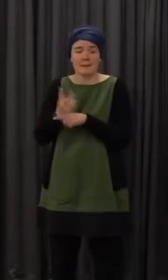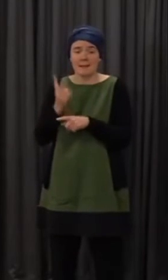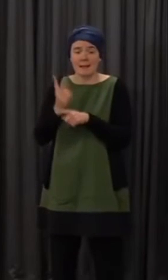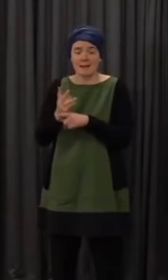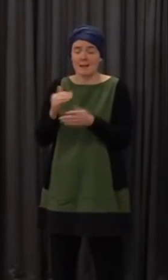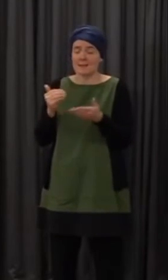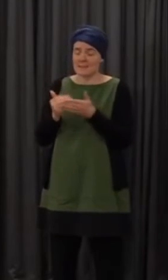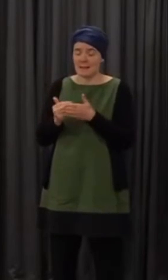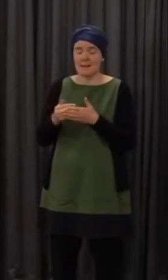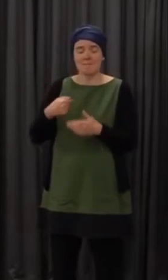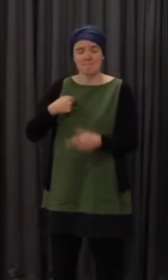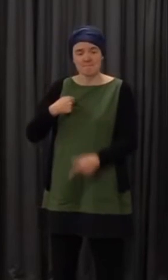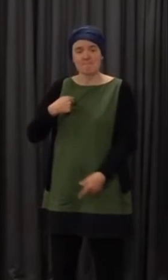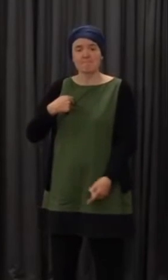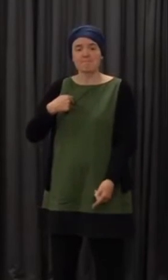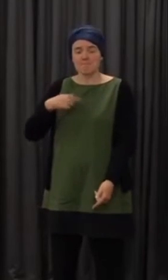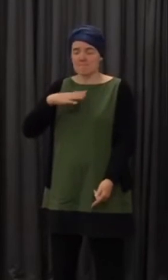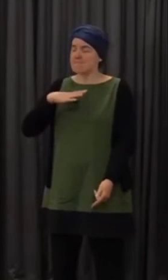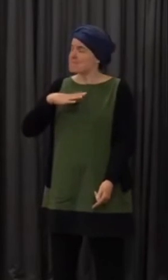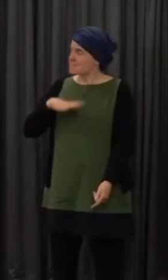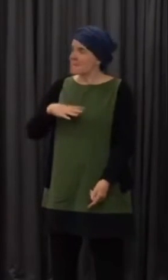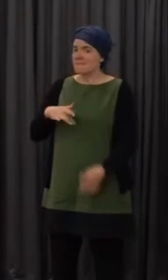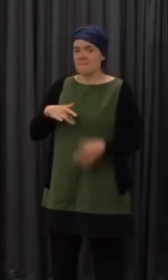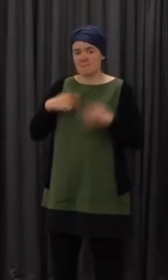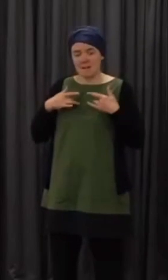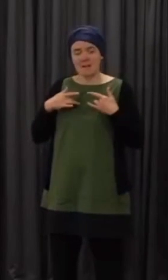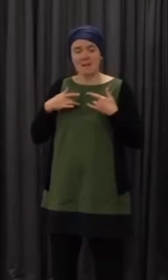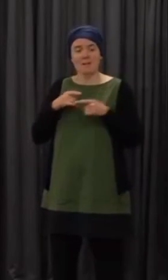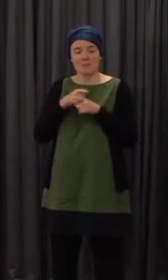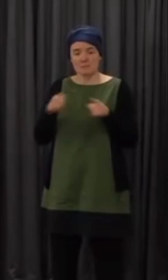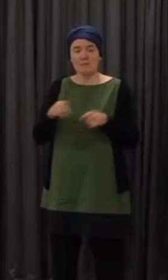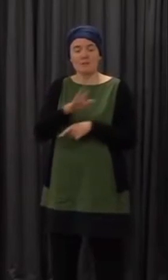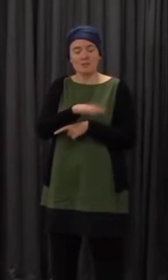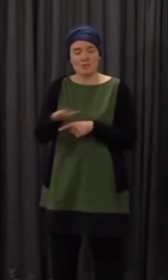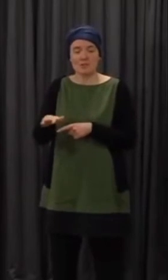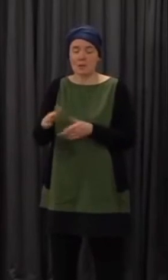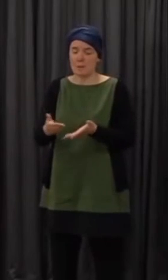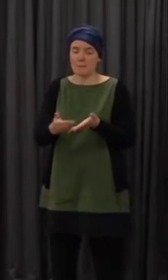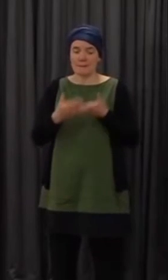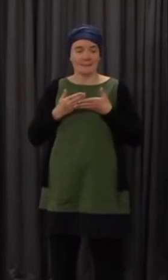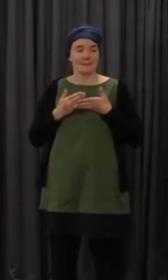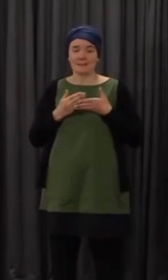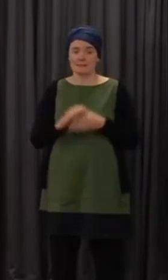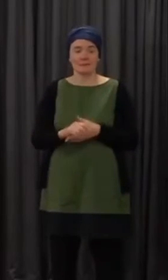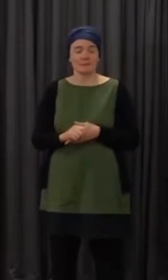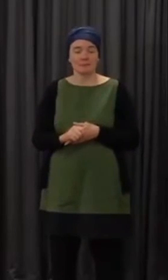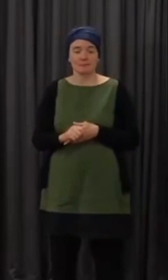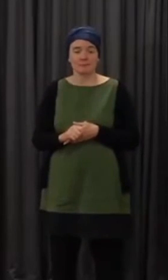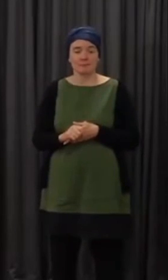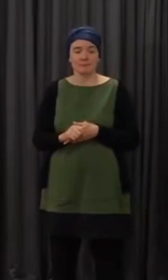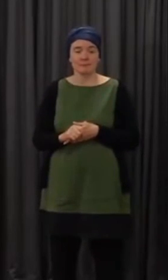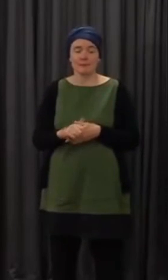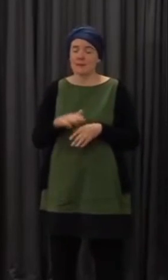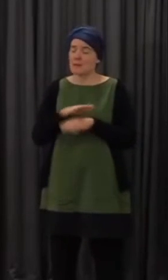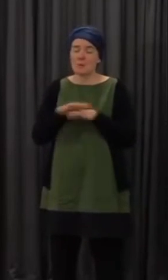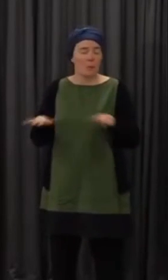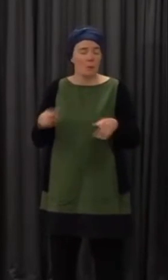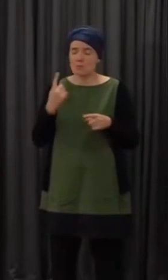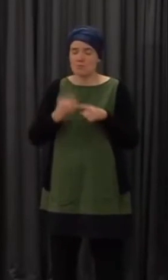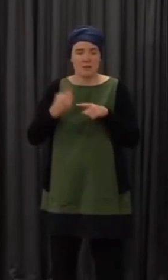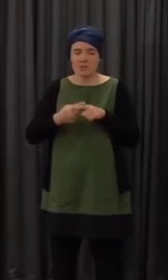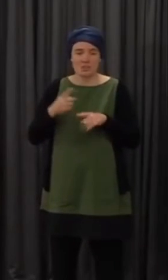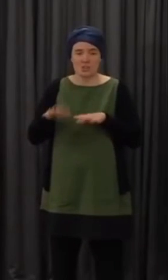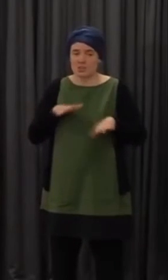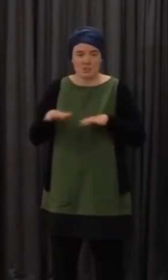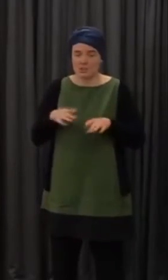to do so in a way that protects your child's health and well-being. So there will be no rush to